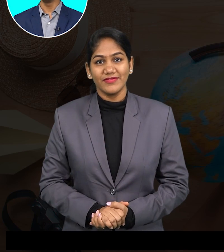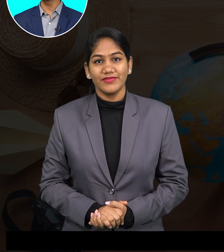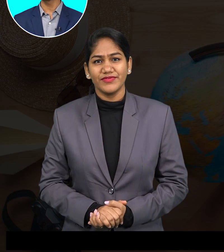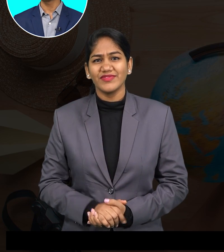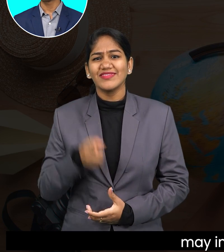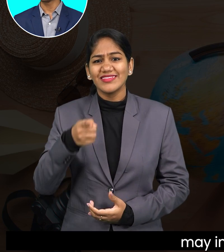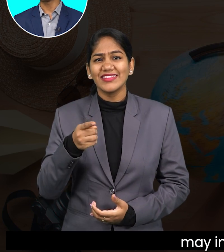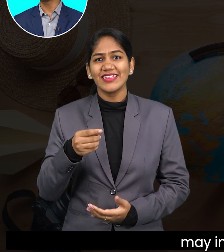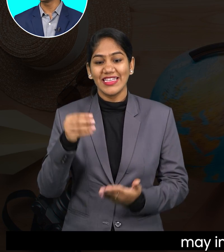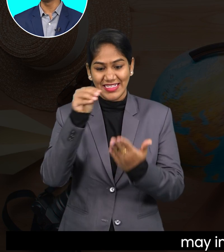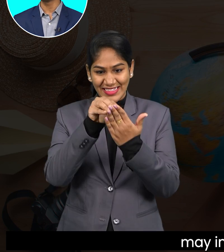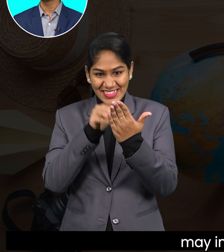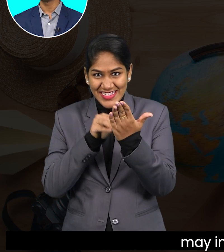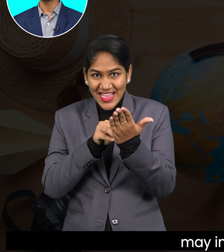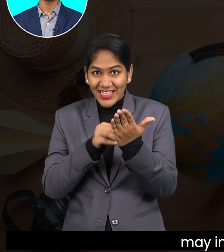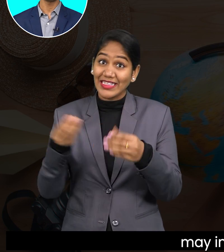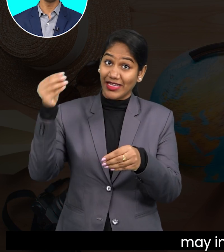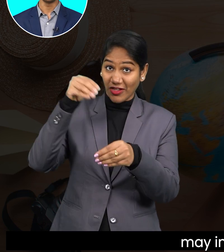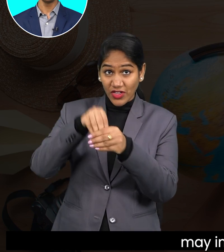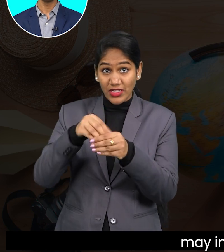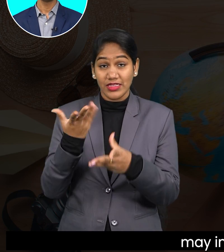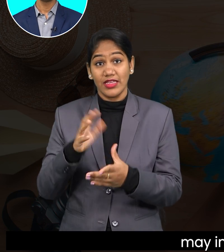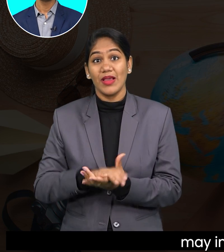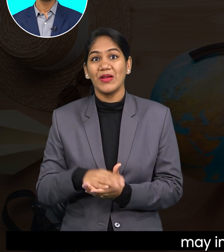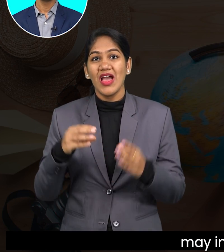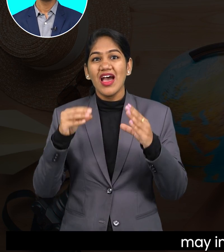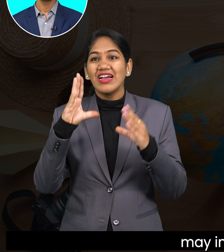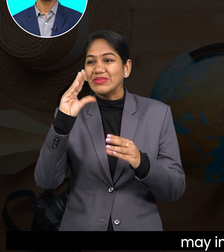The list may include a rubber ball,